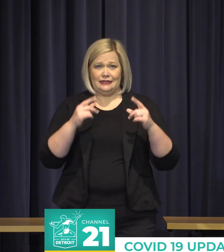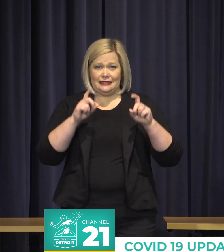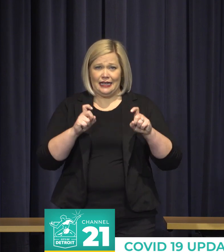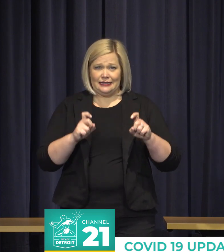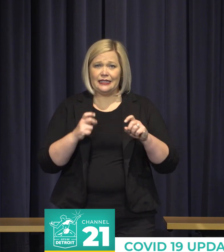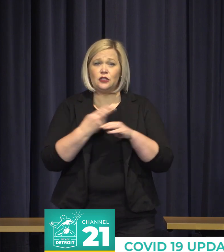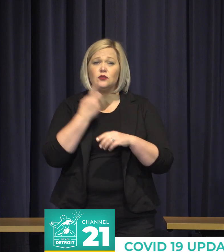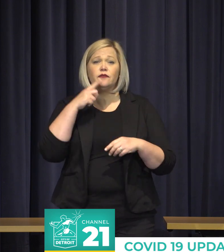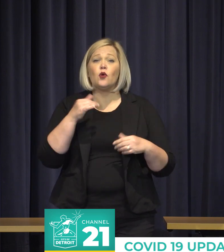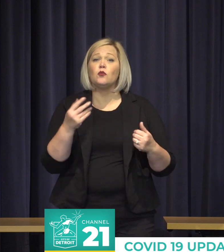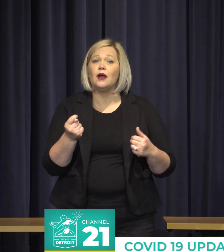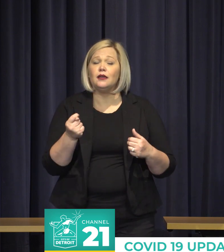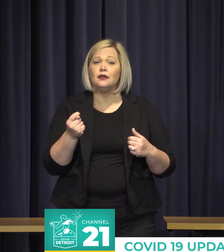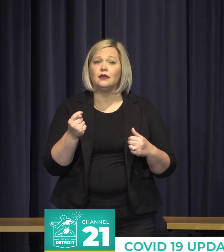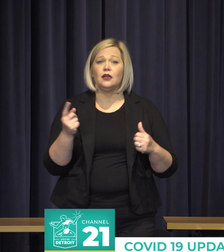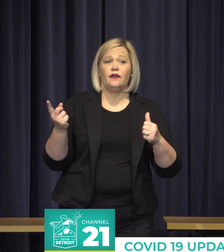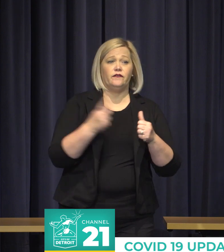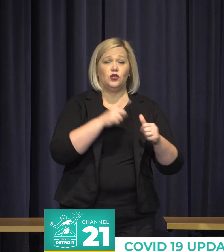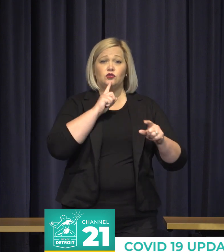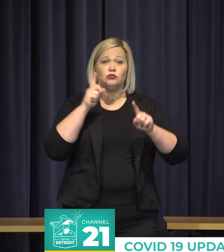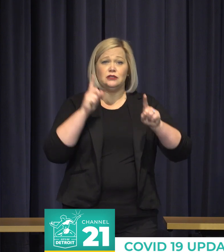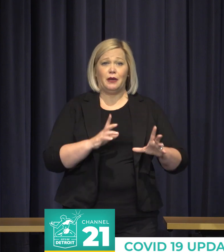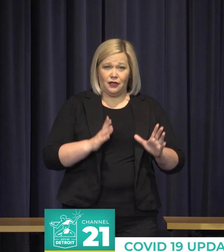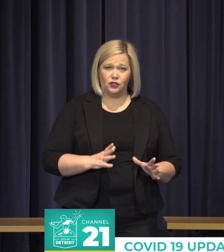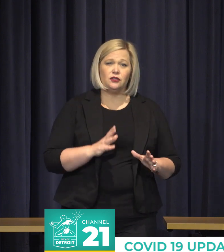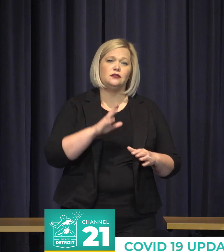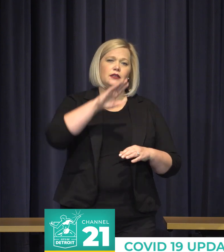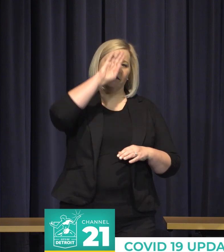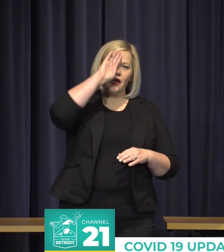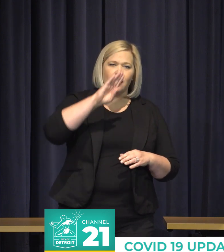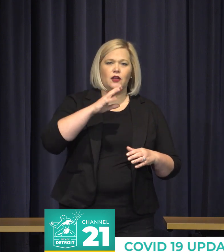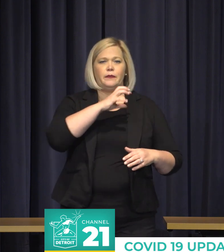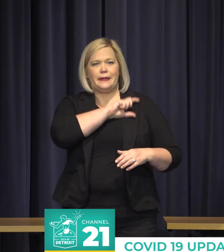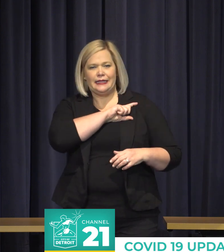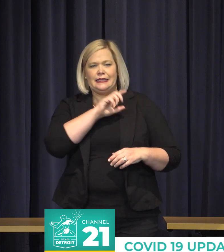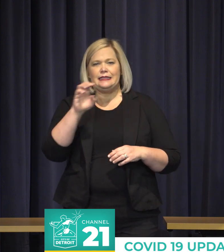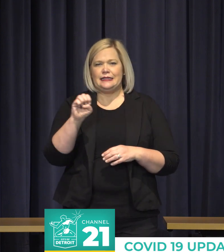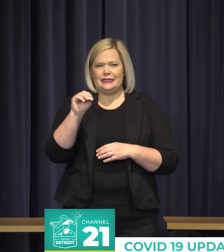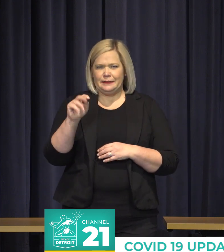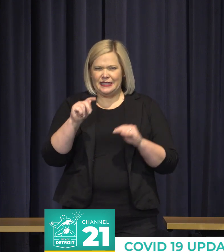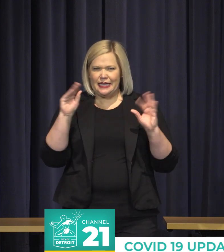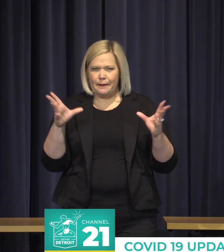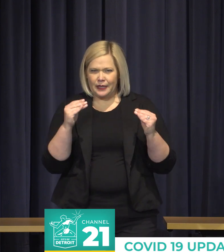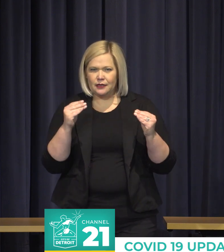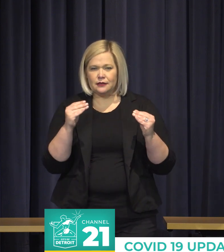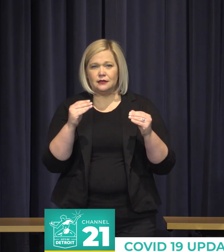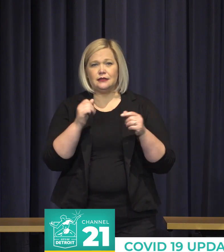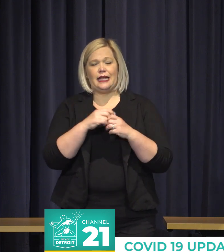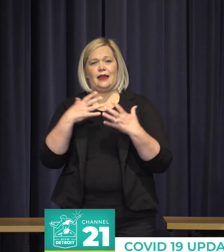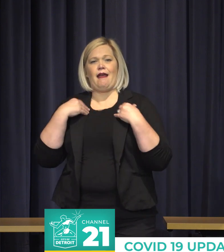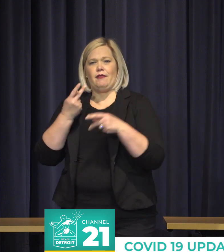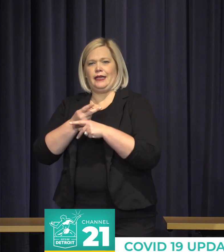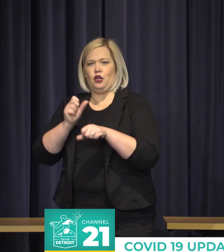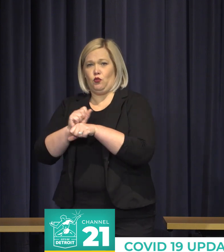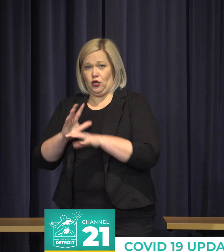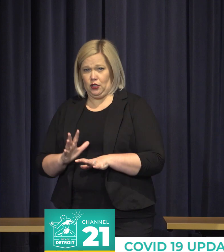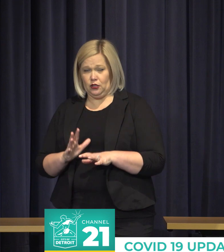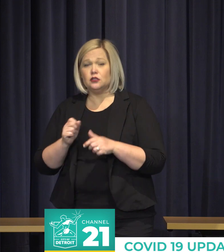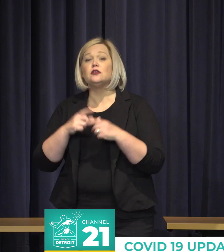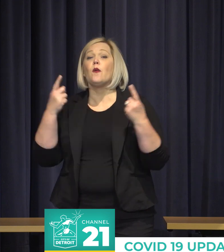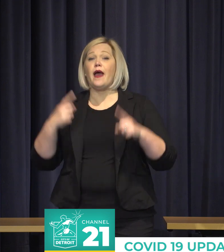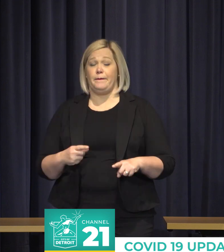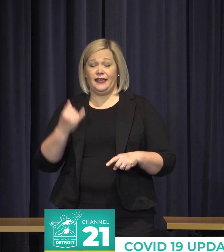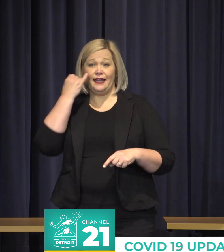is for first responders and health workers. And so I want to be in a situation that if a police officer comes